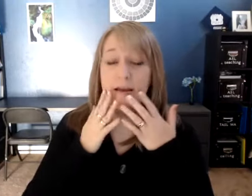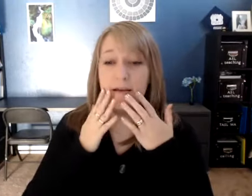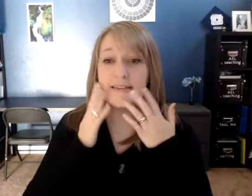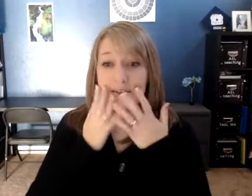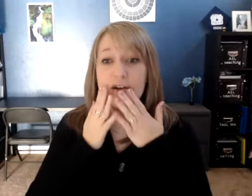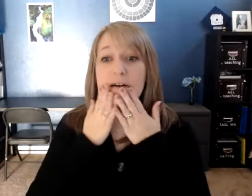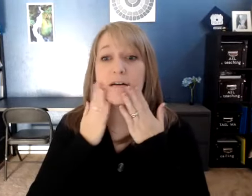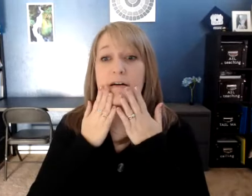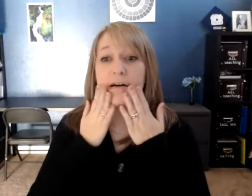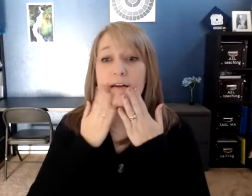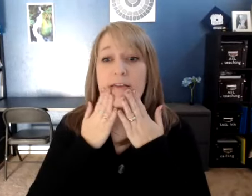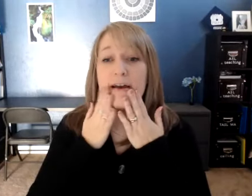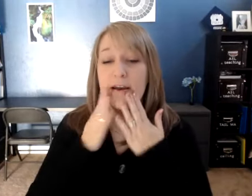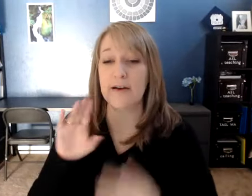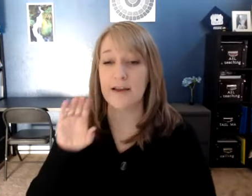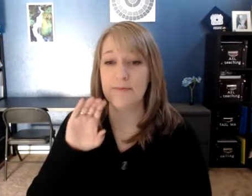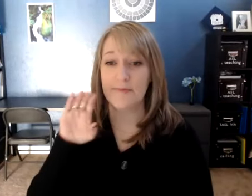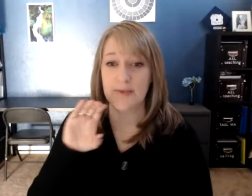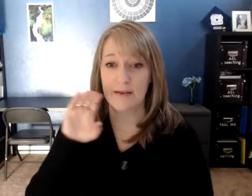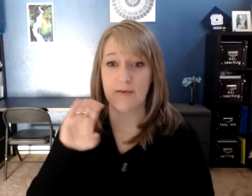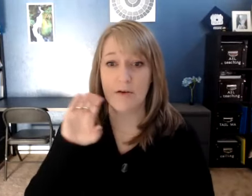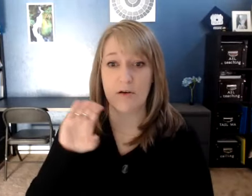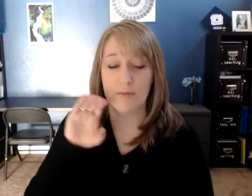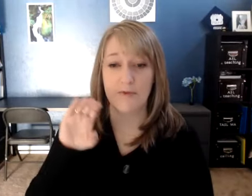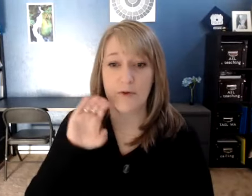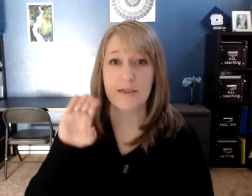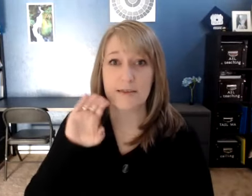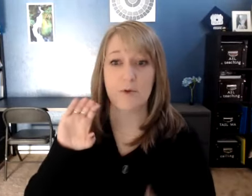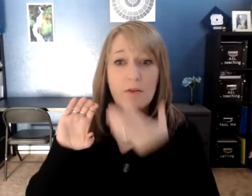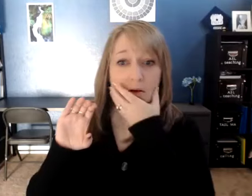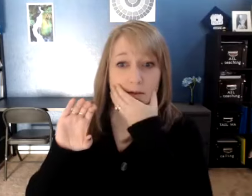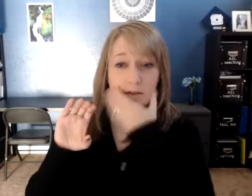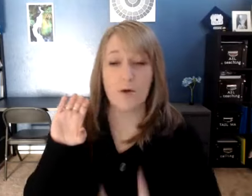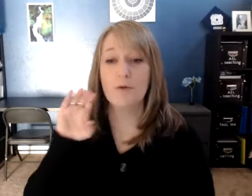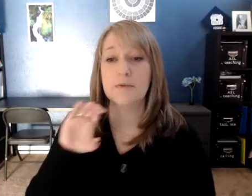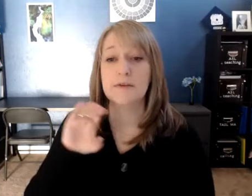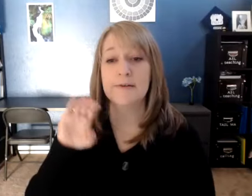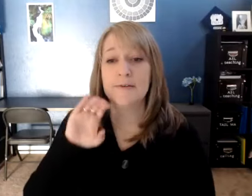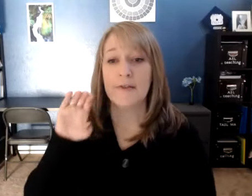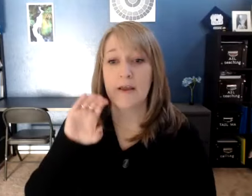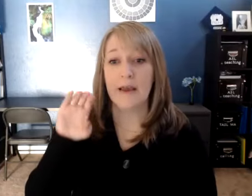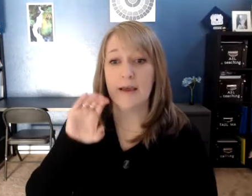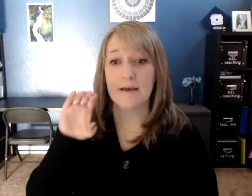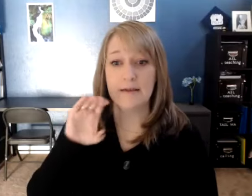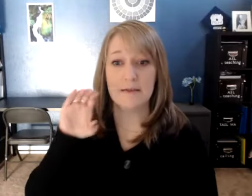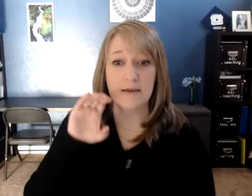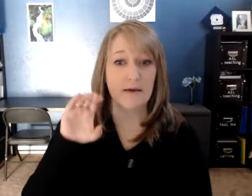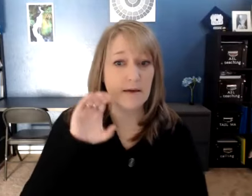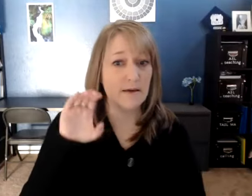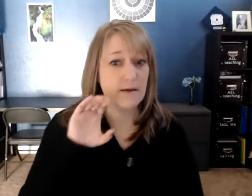and sister in that area have all gone before, because that's where all the girls go. And